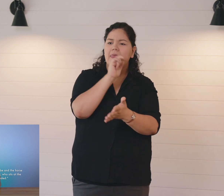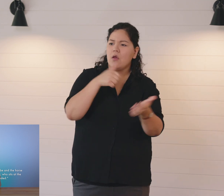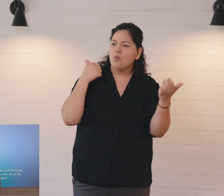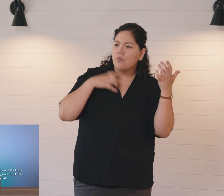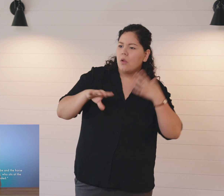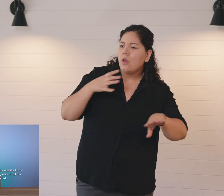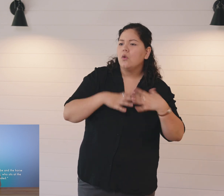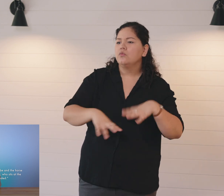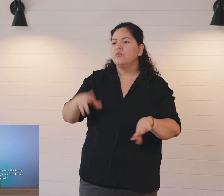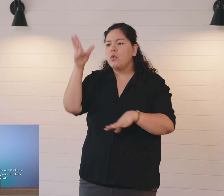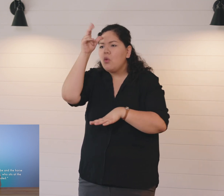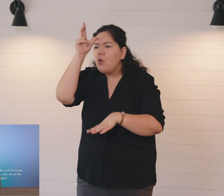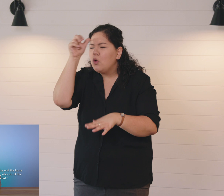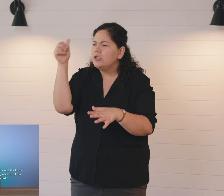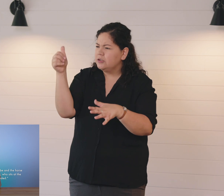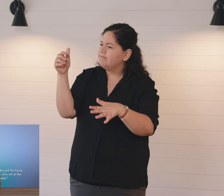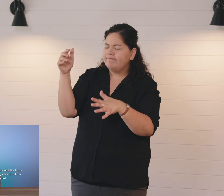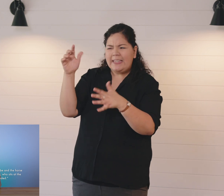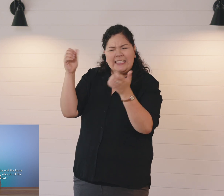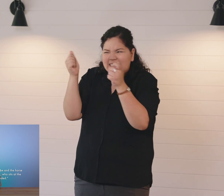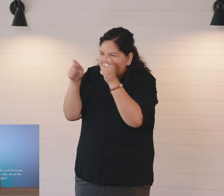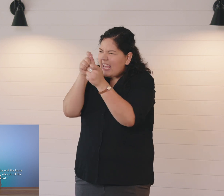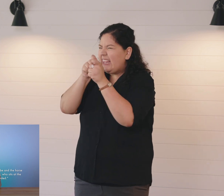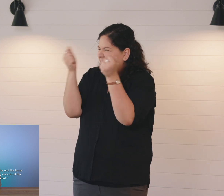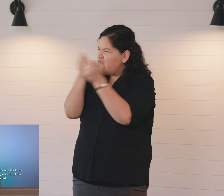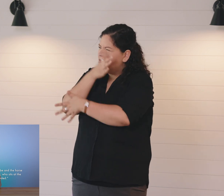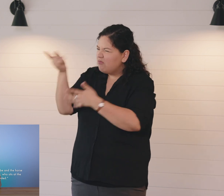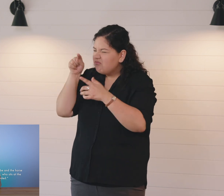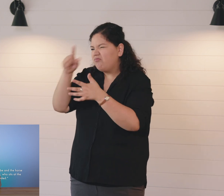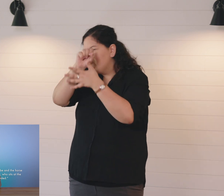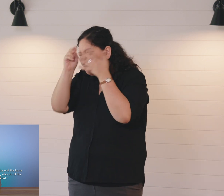and the horse and do just as you have suggested.